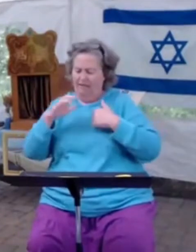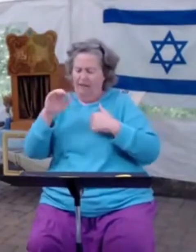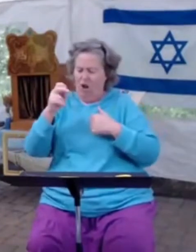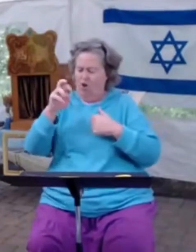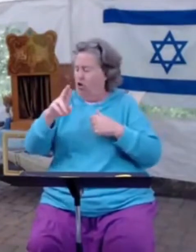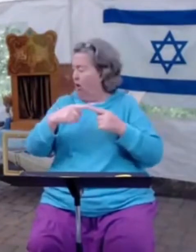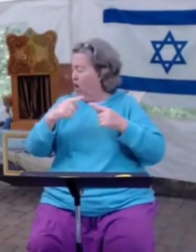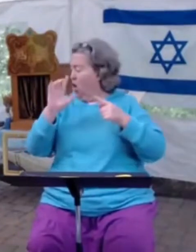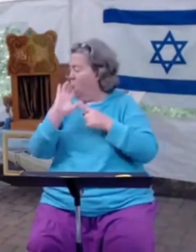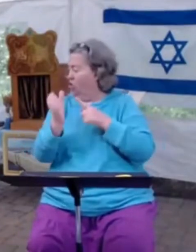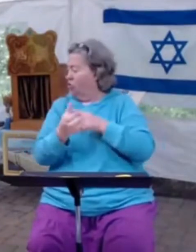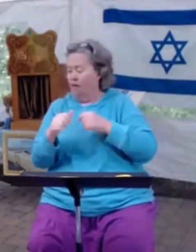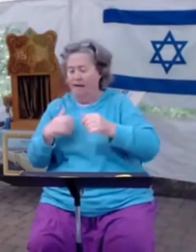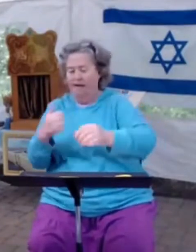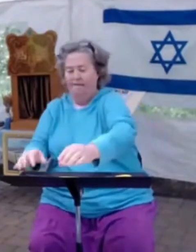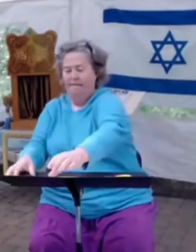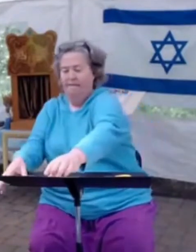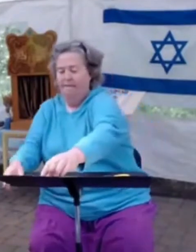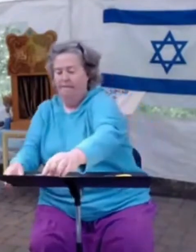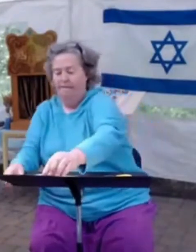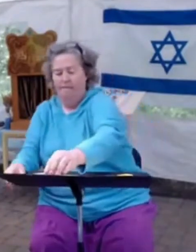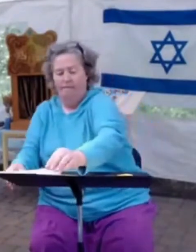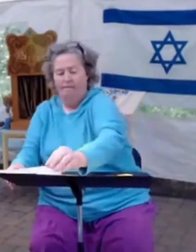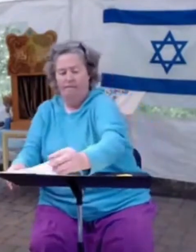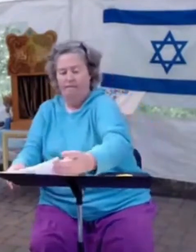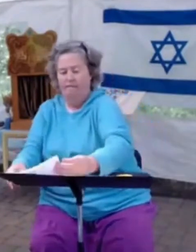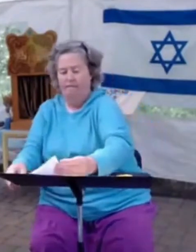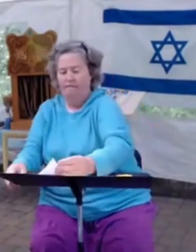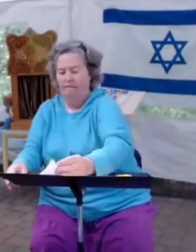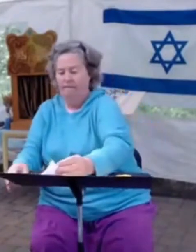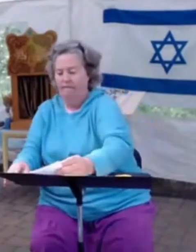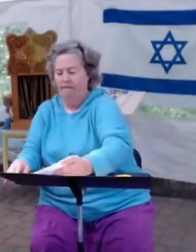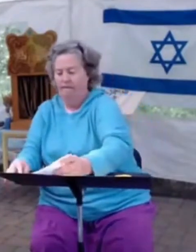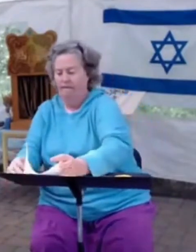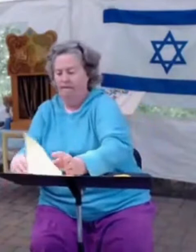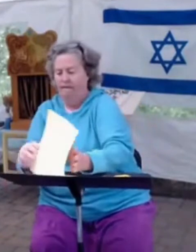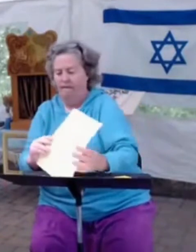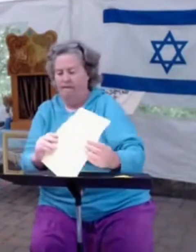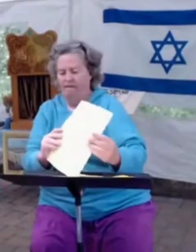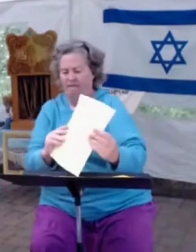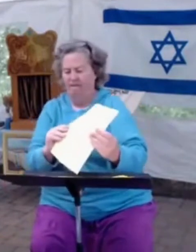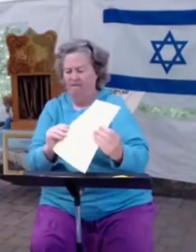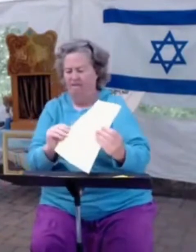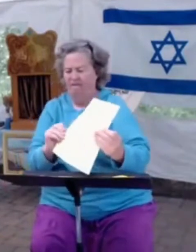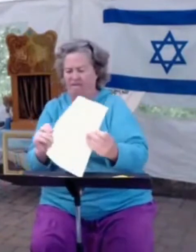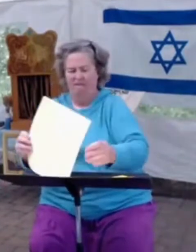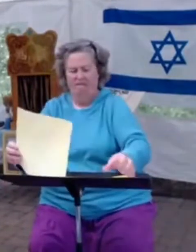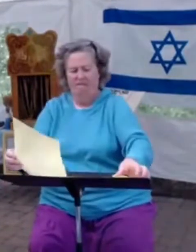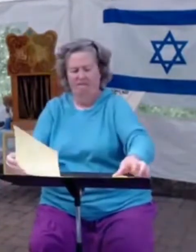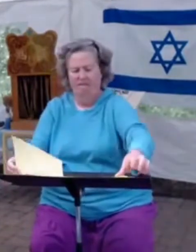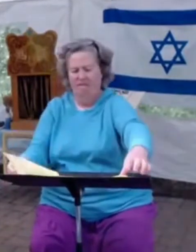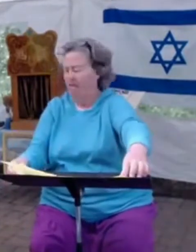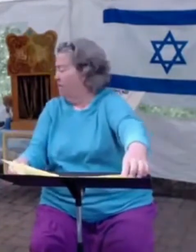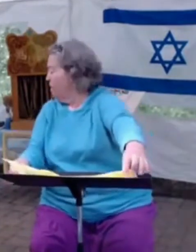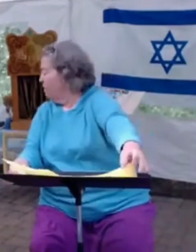And in that counterculture, he was showing how that they were all living,